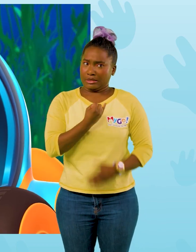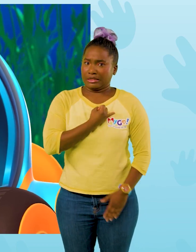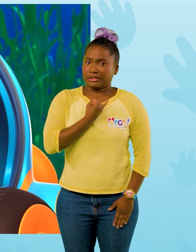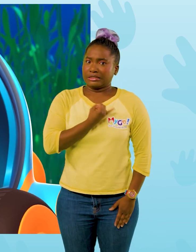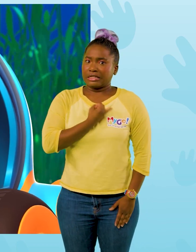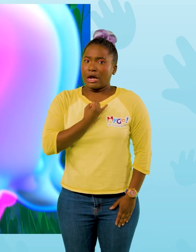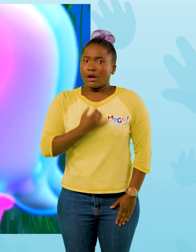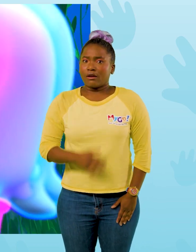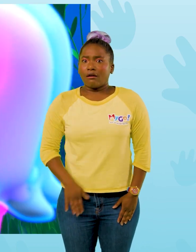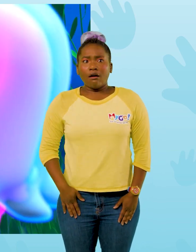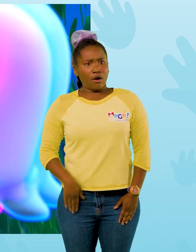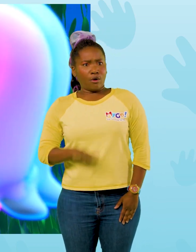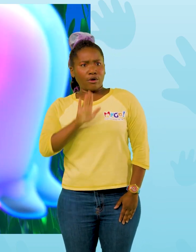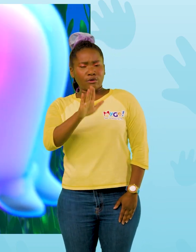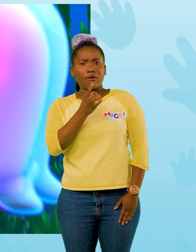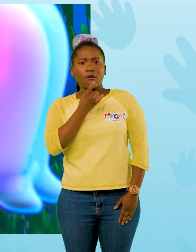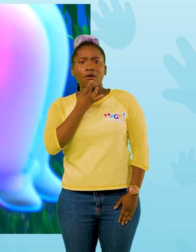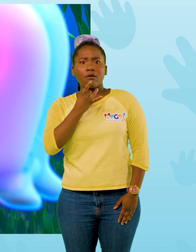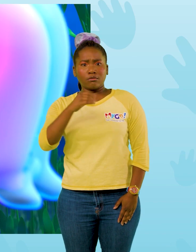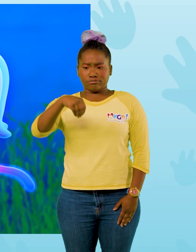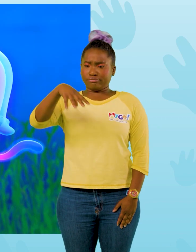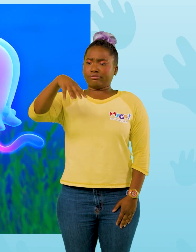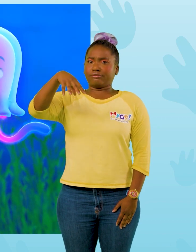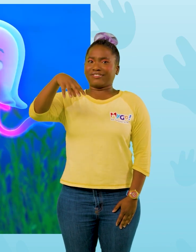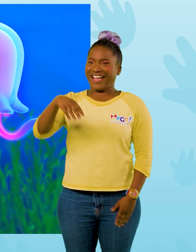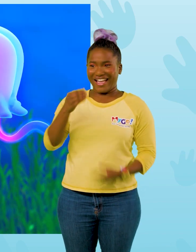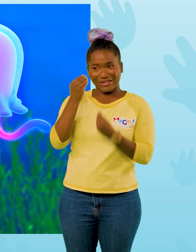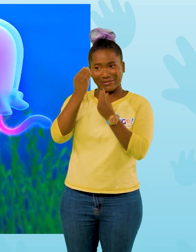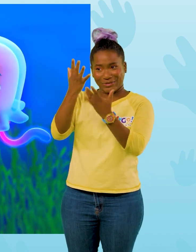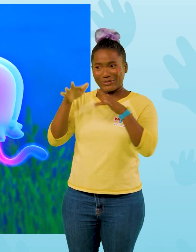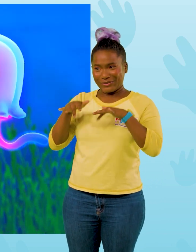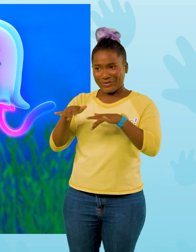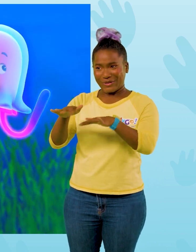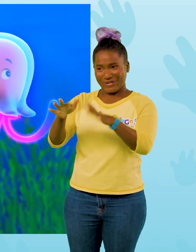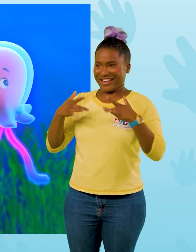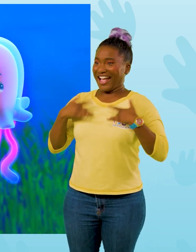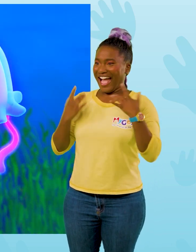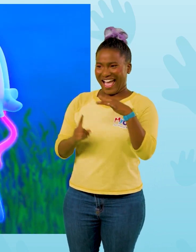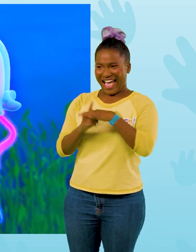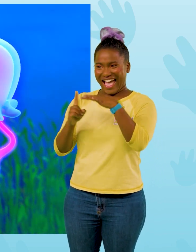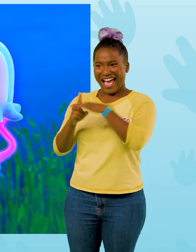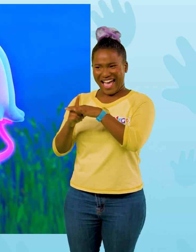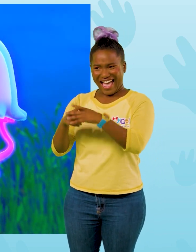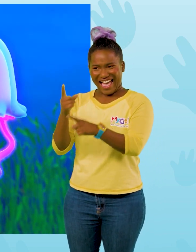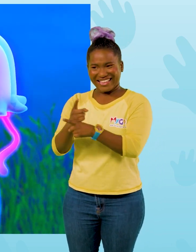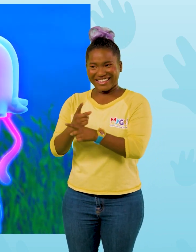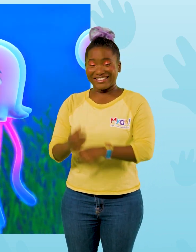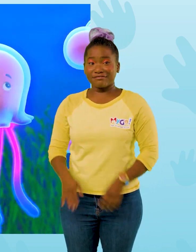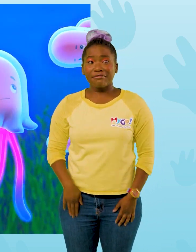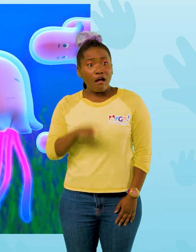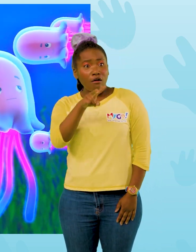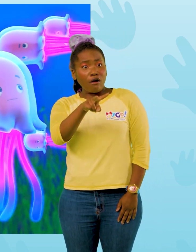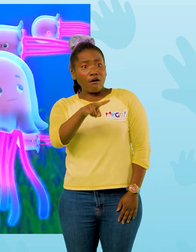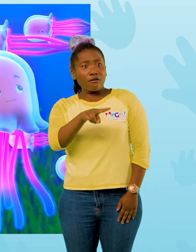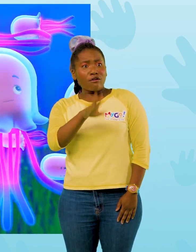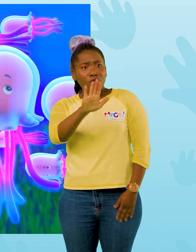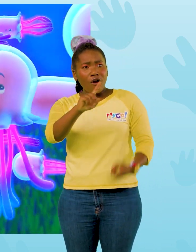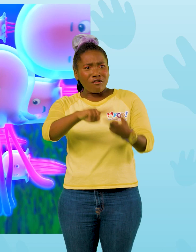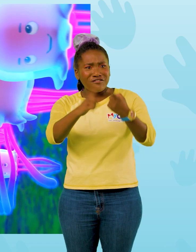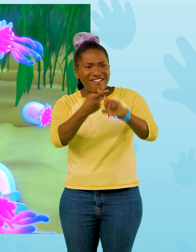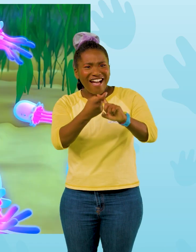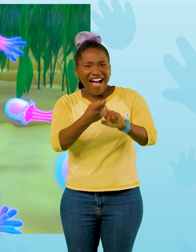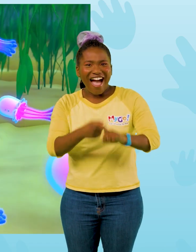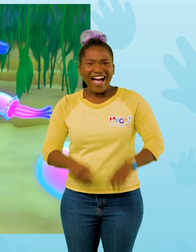there, Jerry. Oh, you're all lit up. I told you the ocean was full of surprises, didn't I? Hey, look, it's